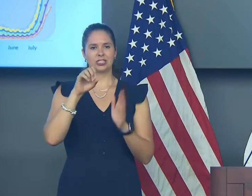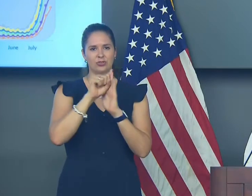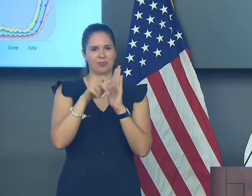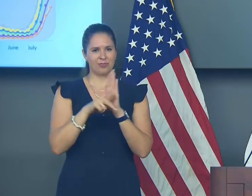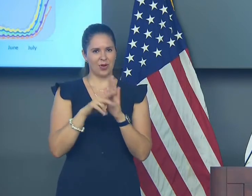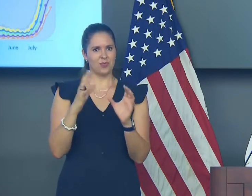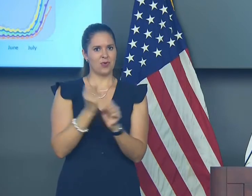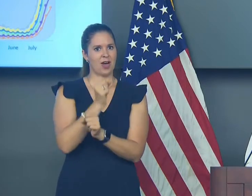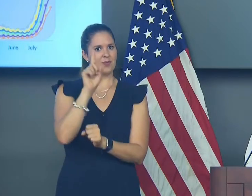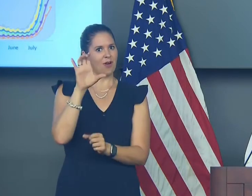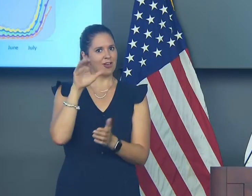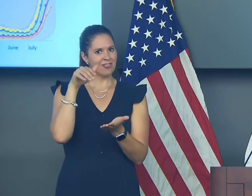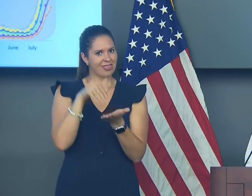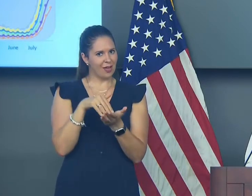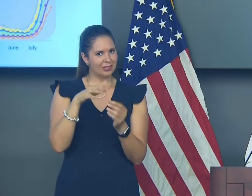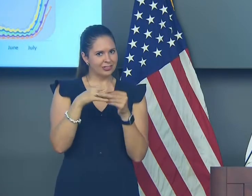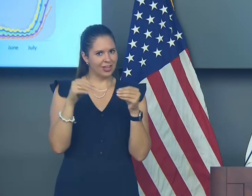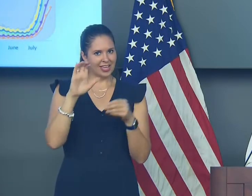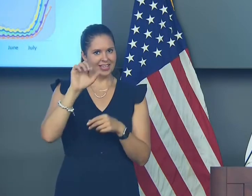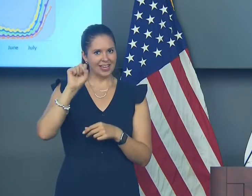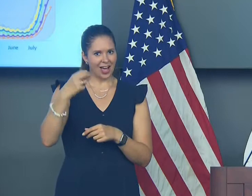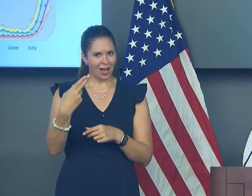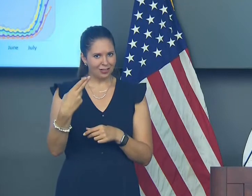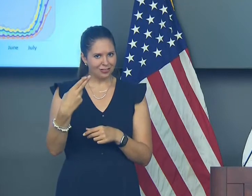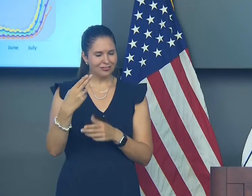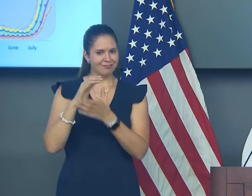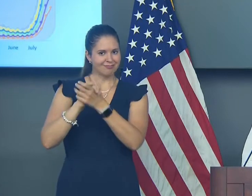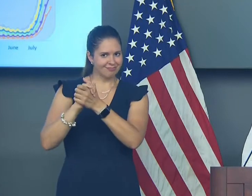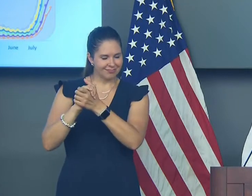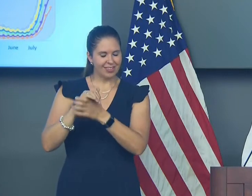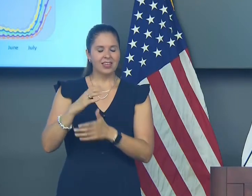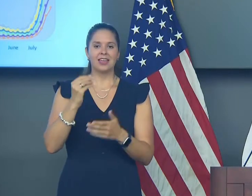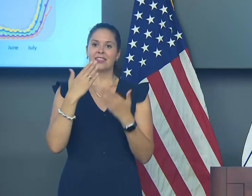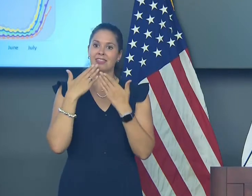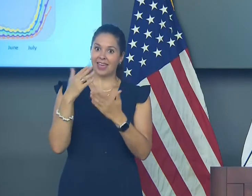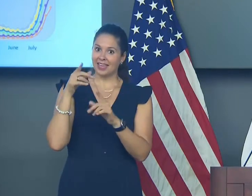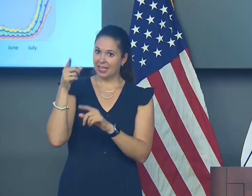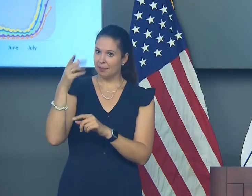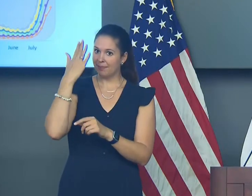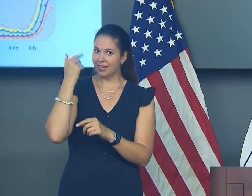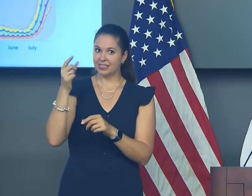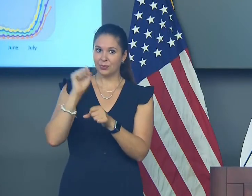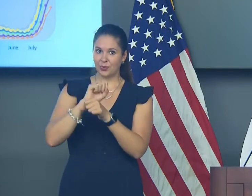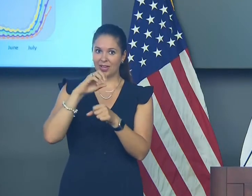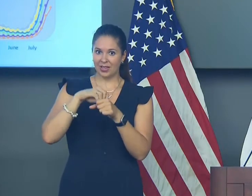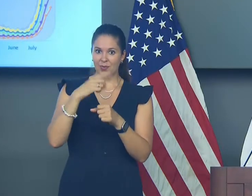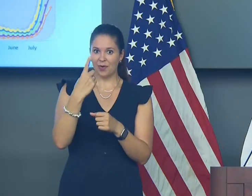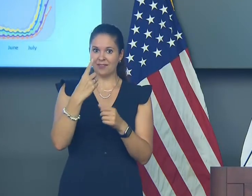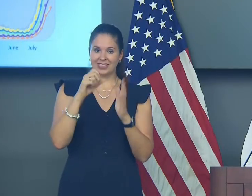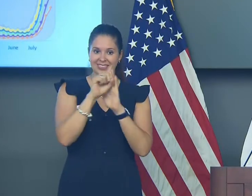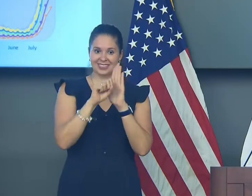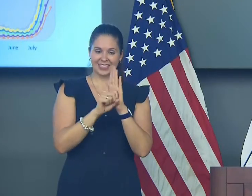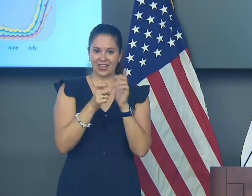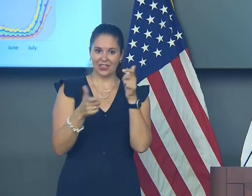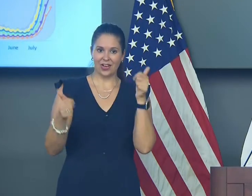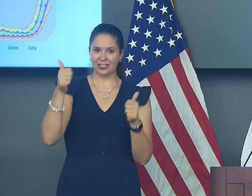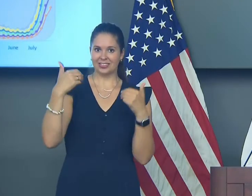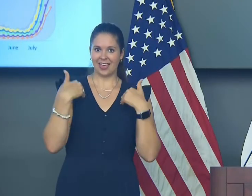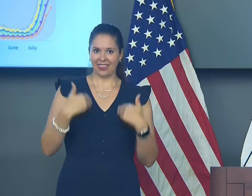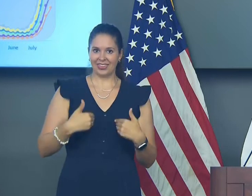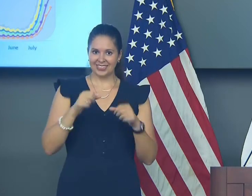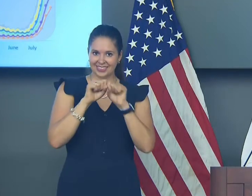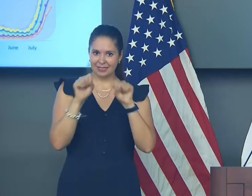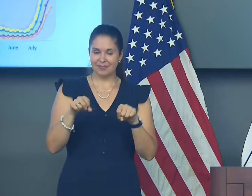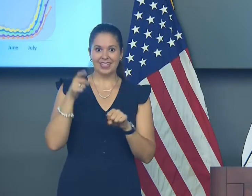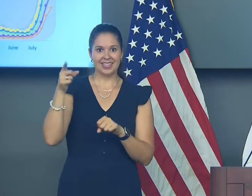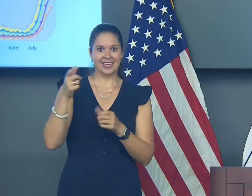He won $100,000 cash prize. I also want to thank him because he works in one of the state's largest health systems,